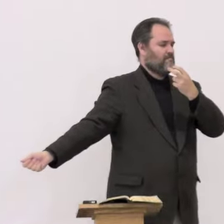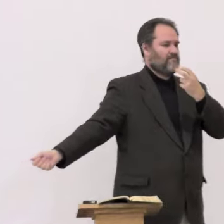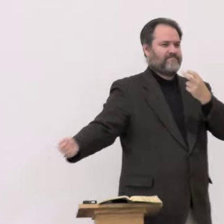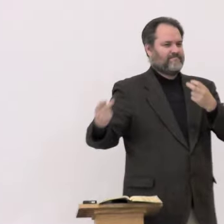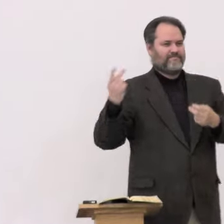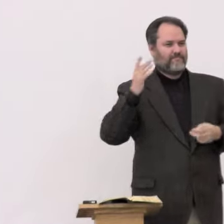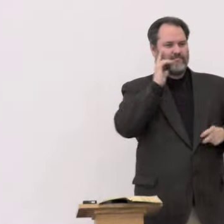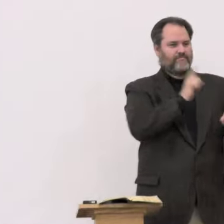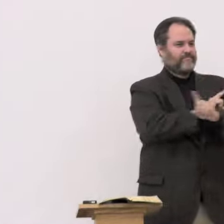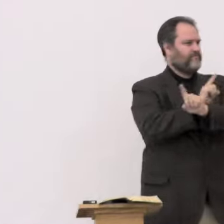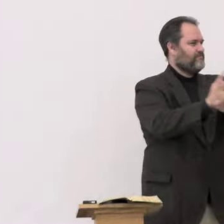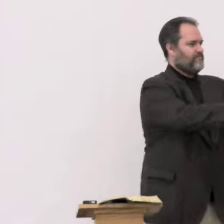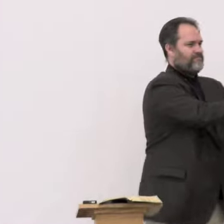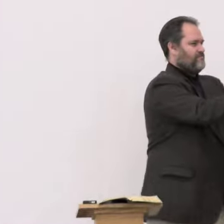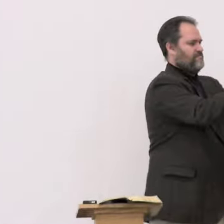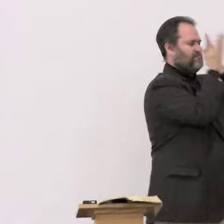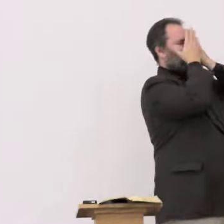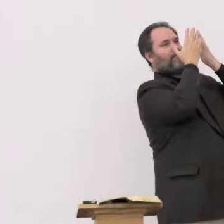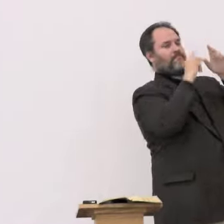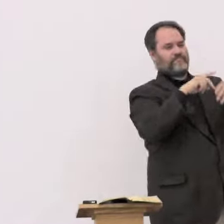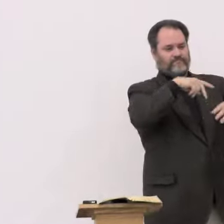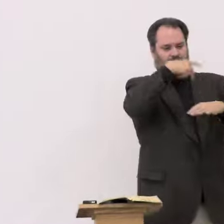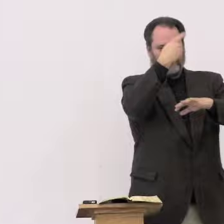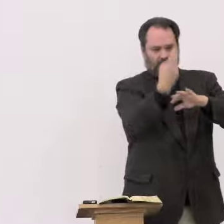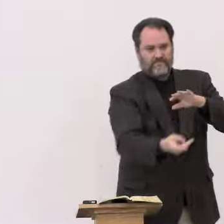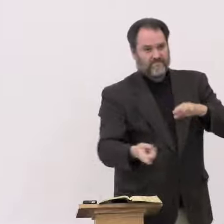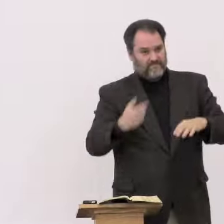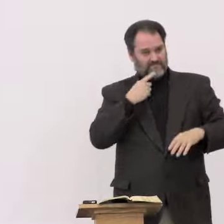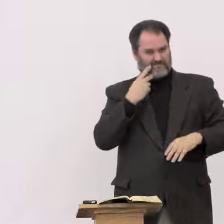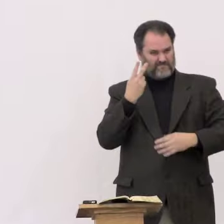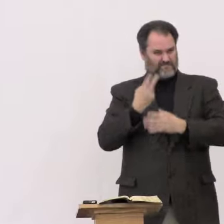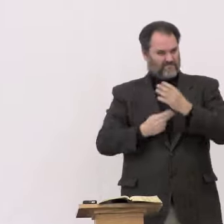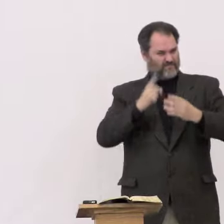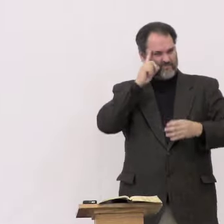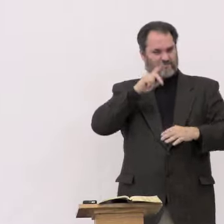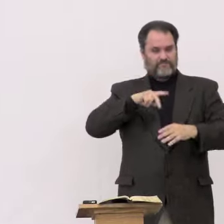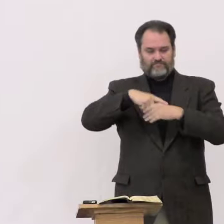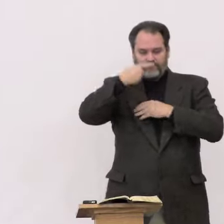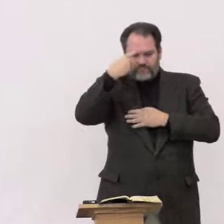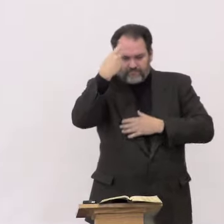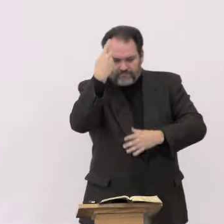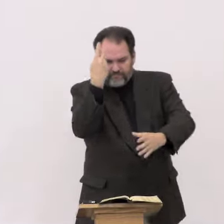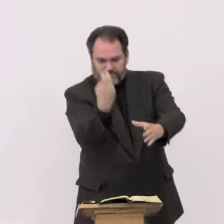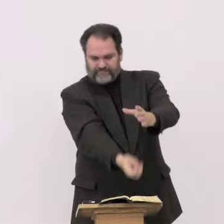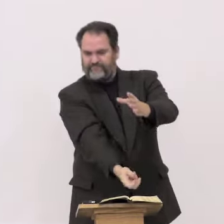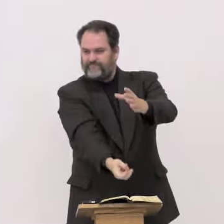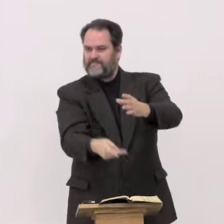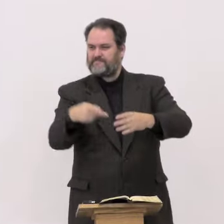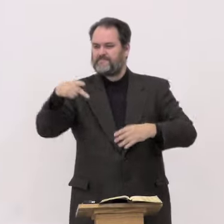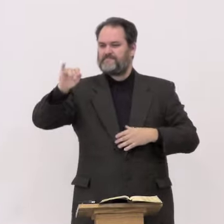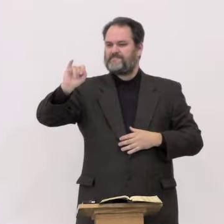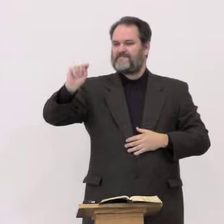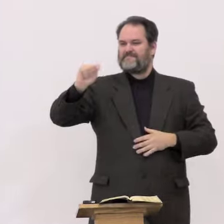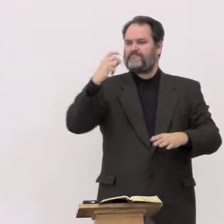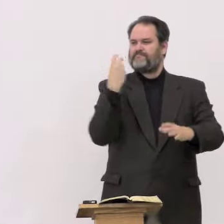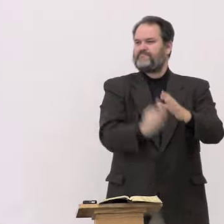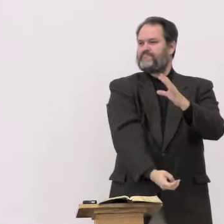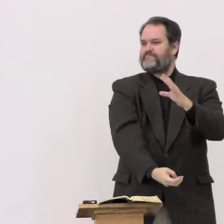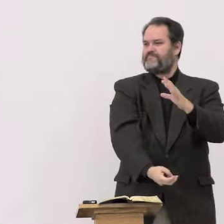a blind person can't lead a blind person. They're going to know. They will for sure fall into